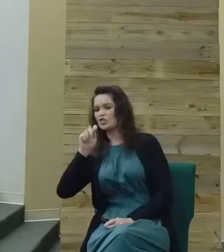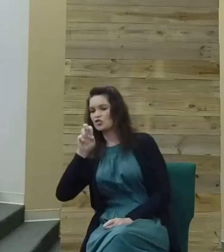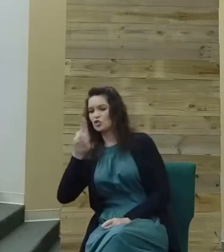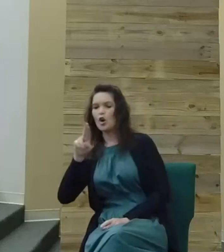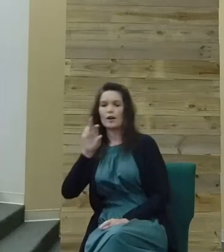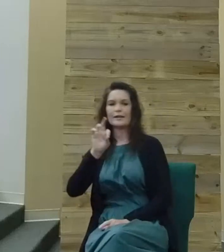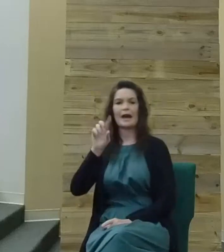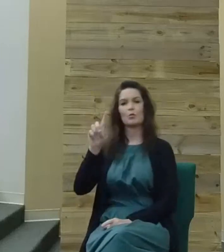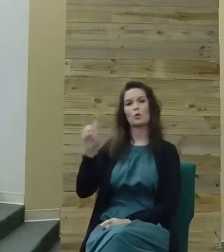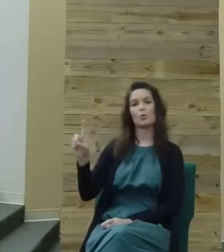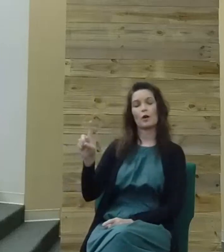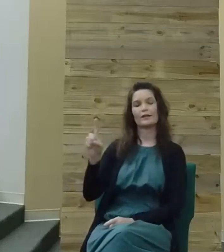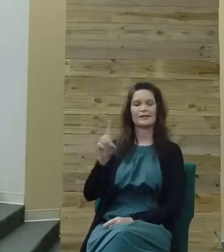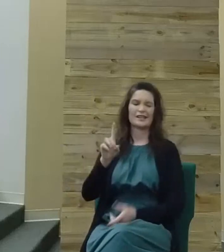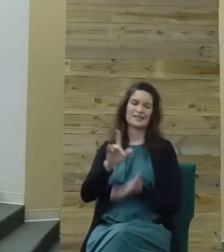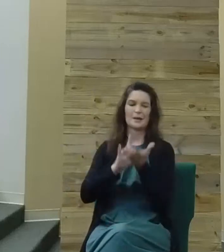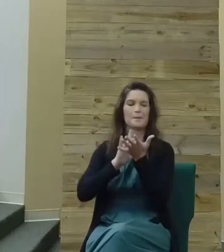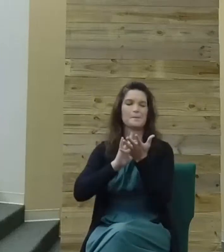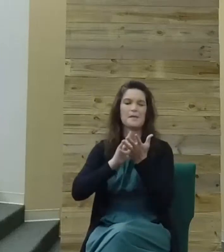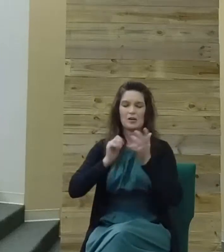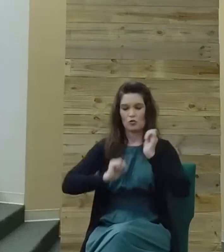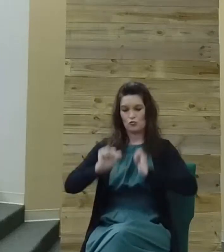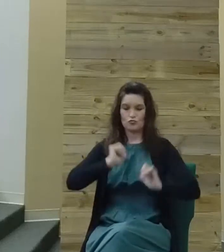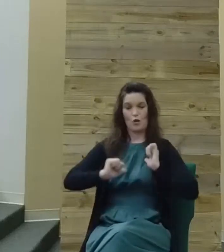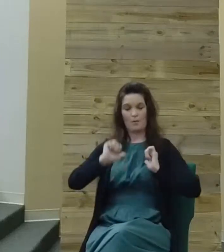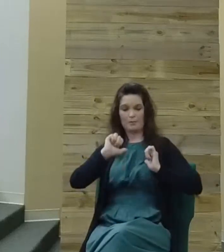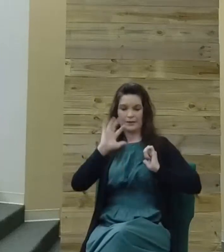seen that show, it's one of those medical dramas,